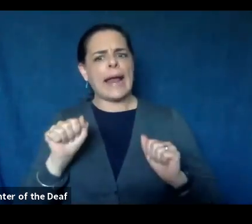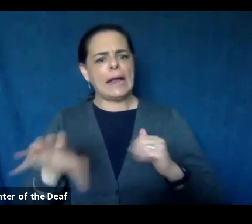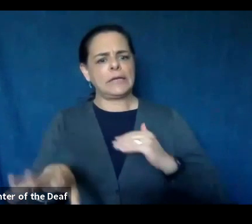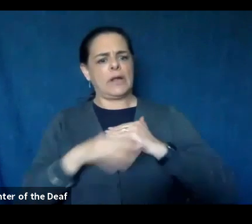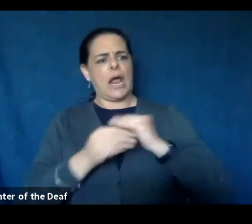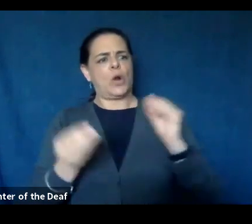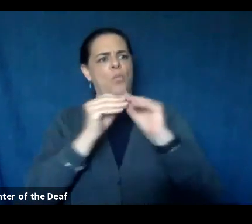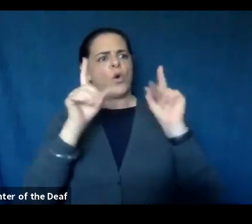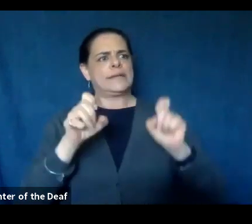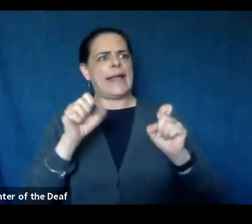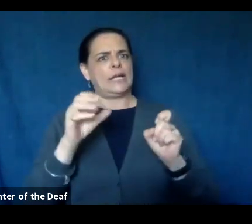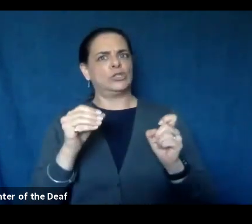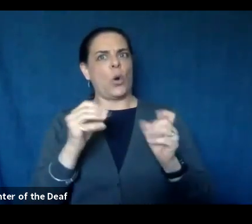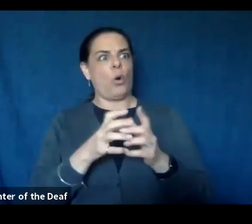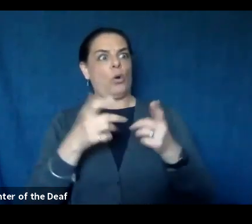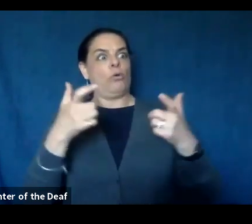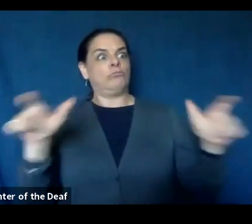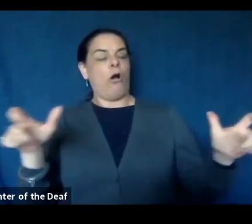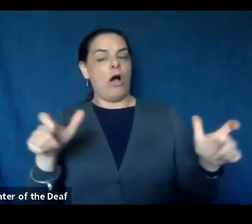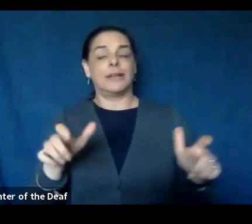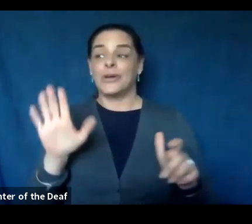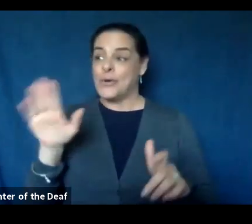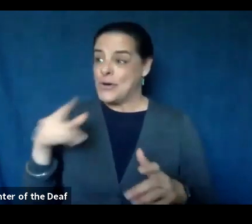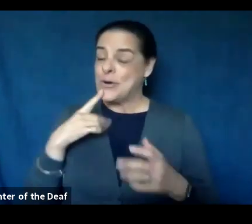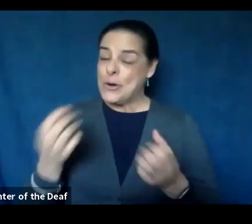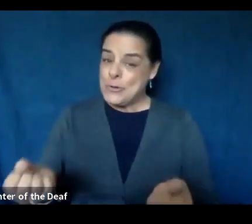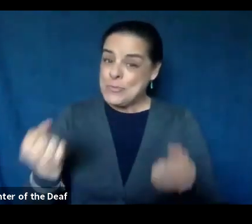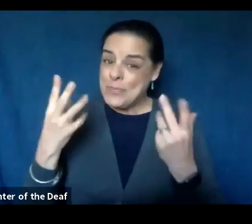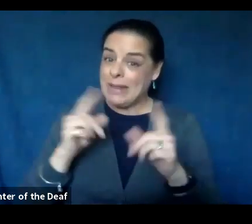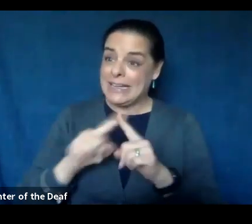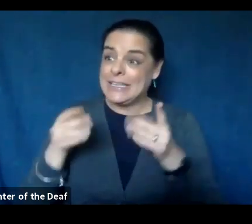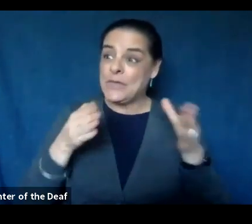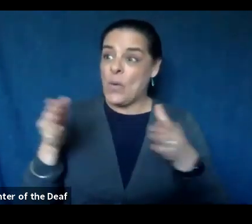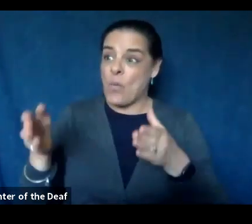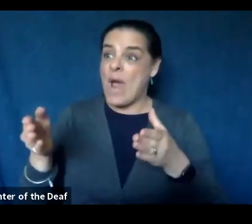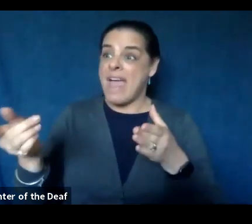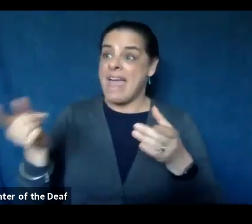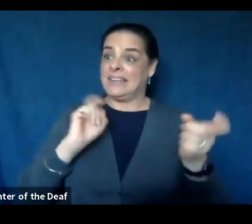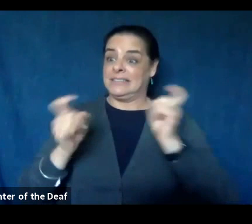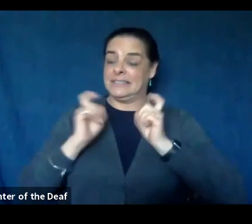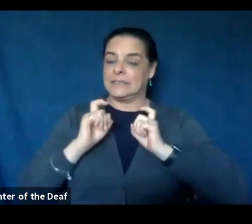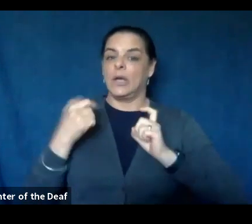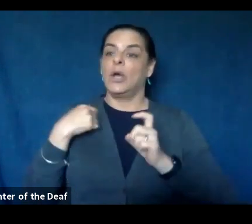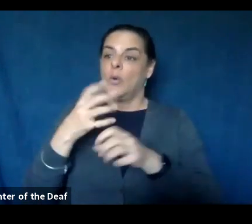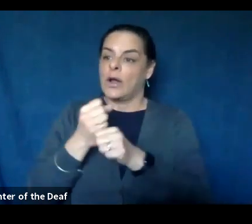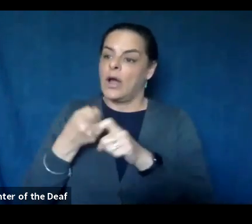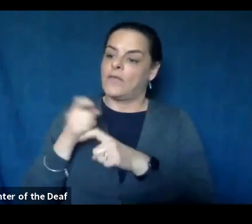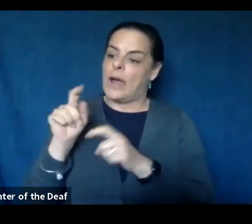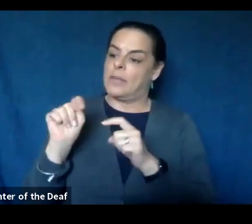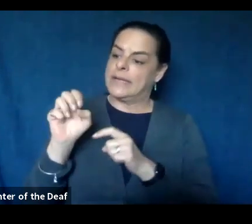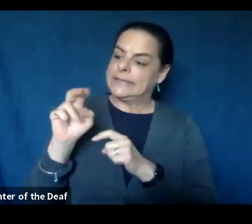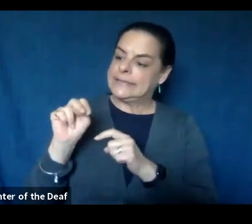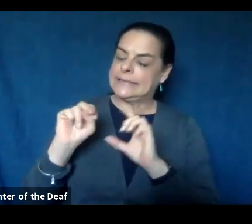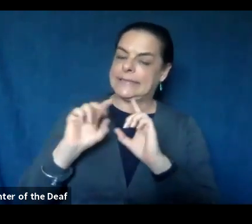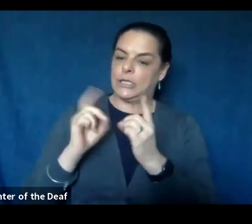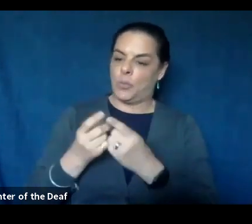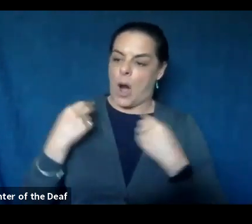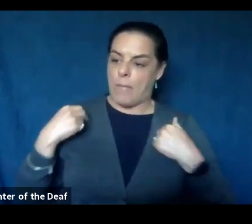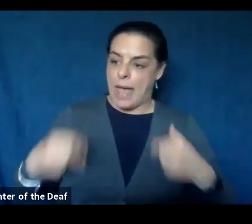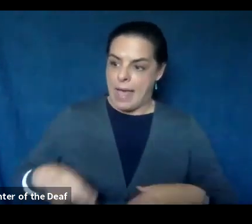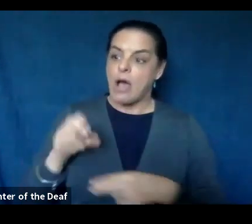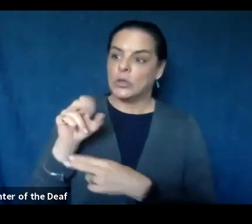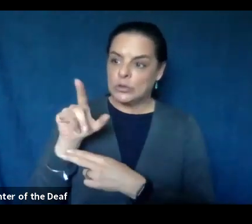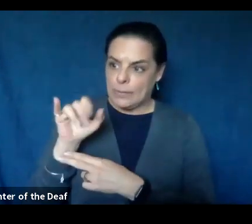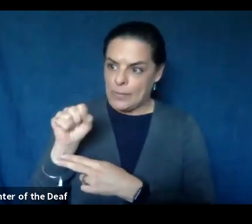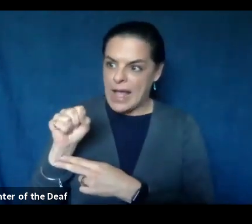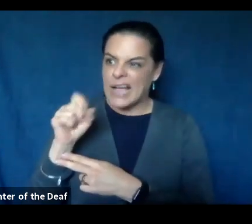widely? There's a lot of different ways the supplies have been coming in. So we've gotten supplies from the Tennessee Department of Health, as